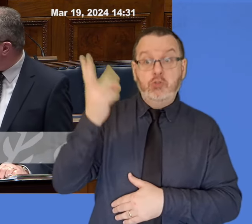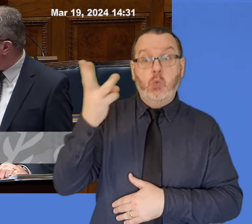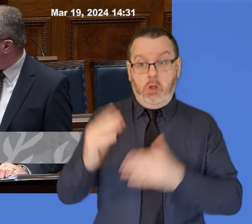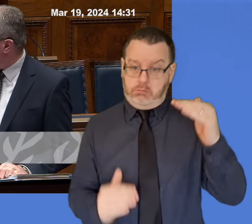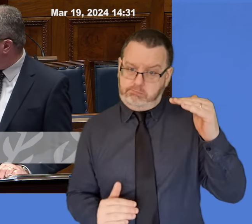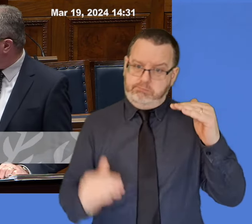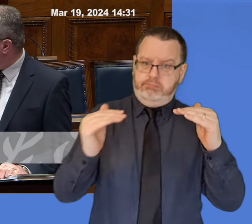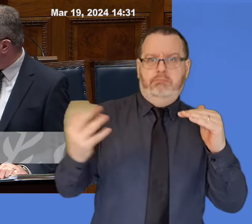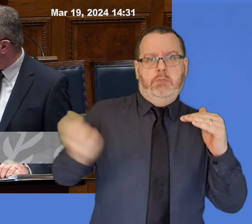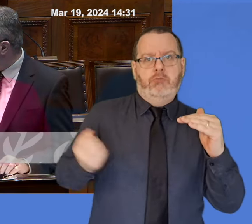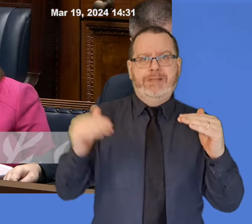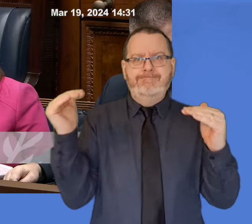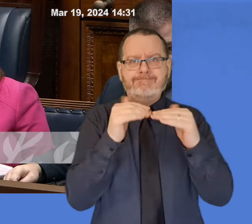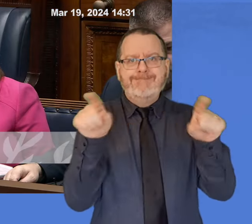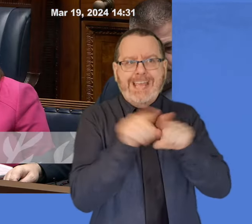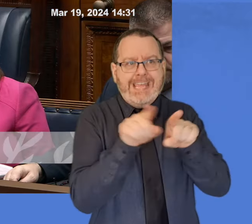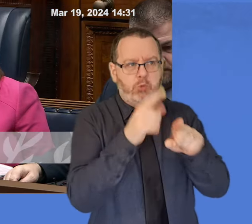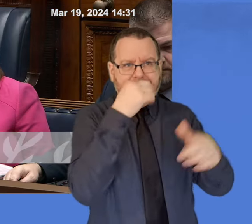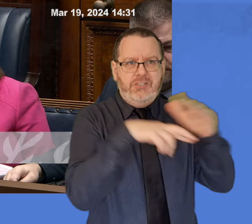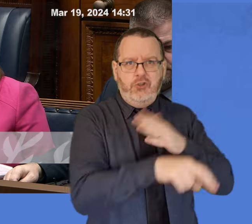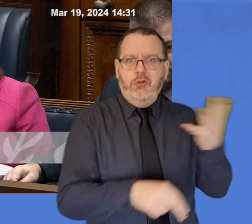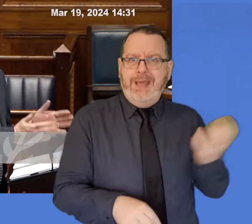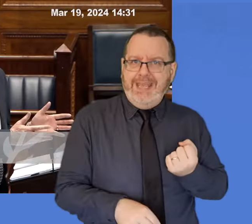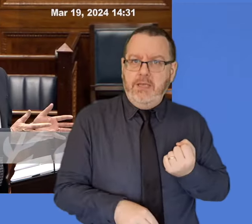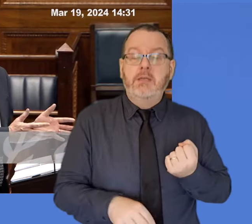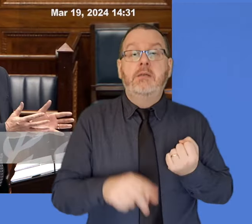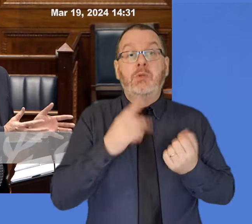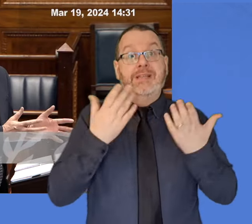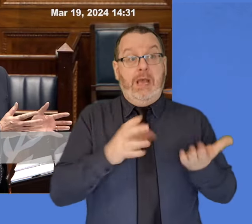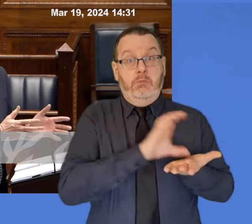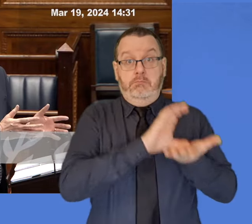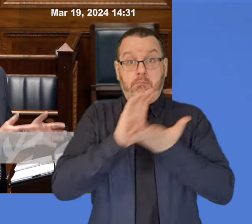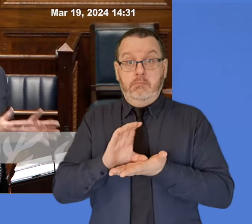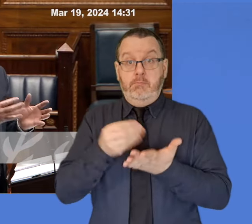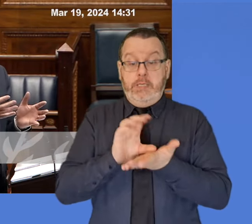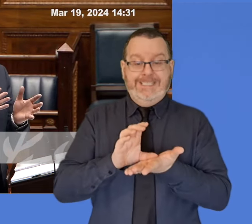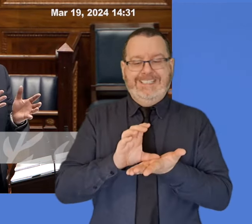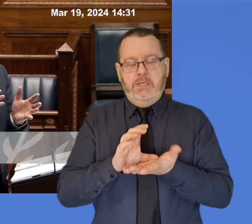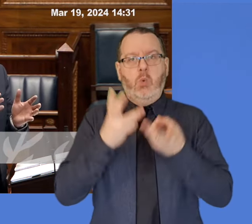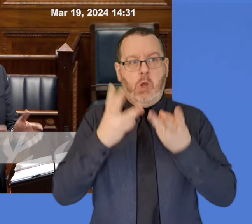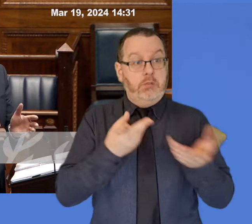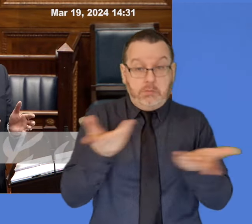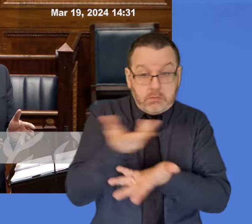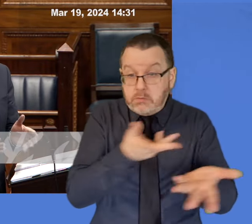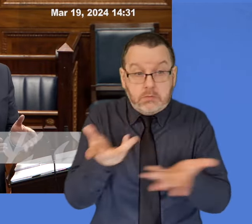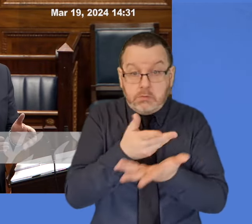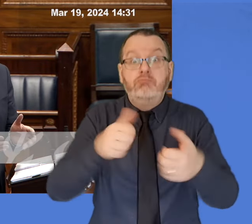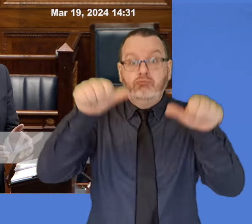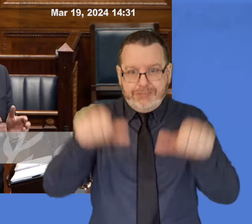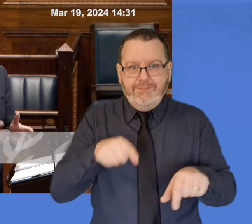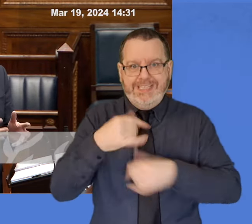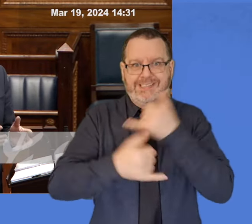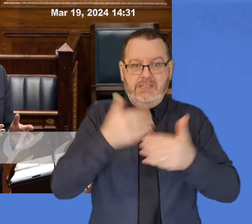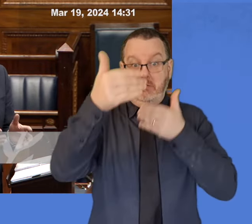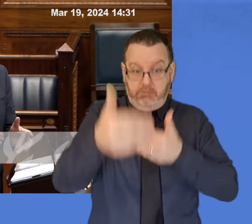education lecturers onto that trajectory where they were linked to teaching pay. What we're trying to do with the amount of money available to now is trying to get a settlement for this year